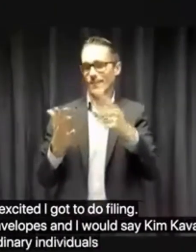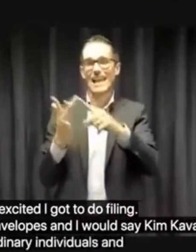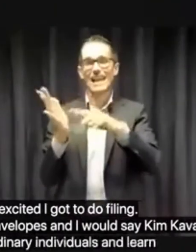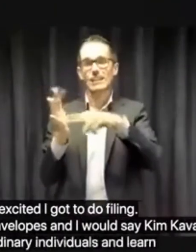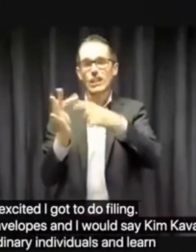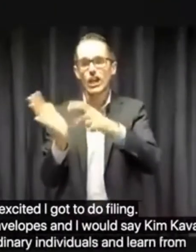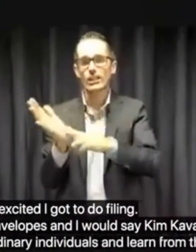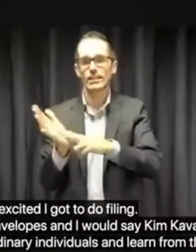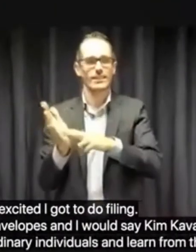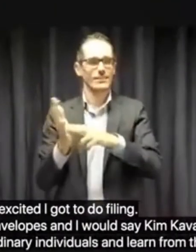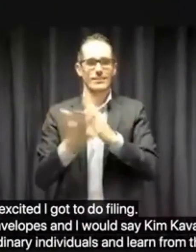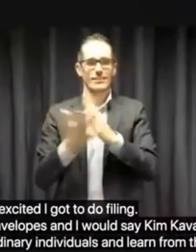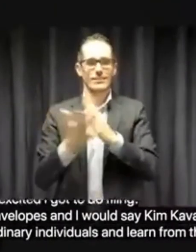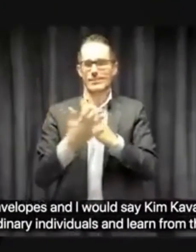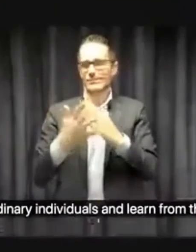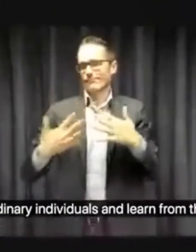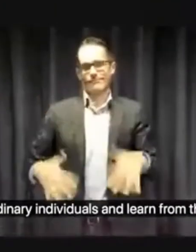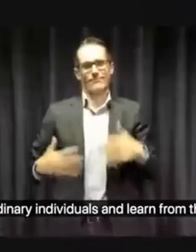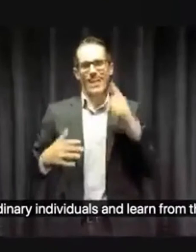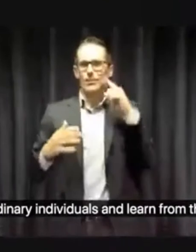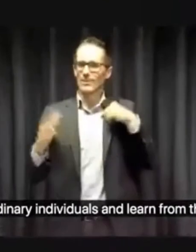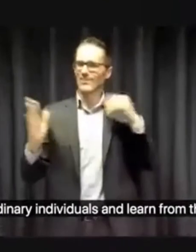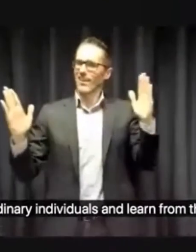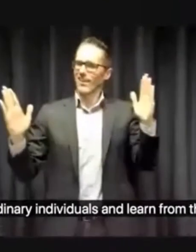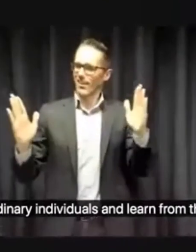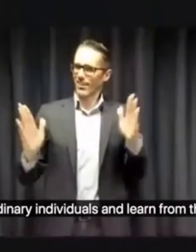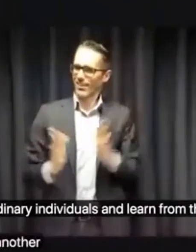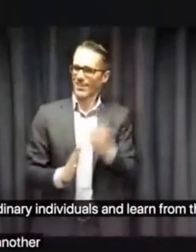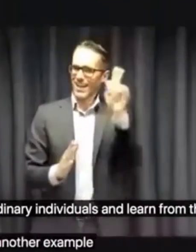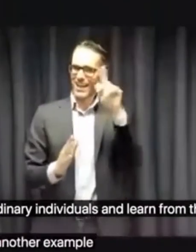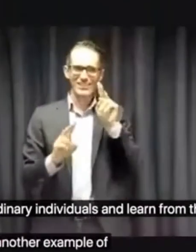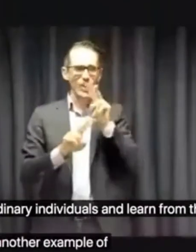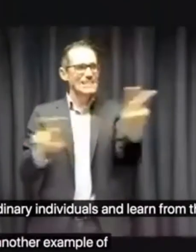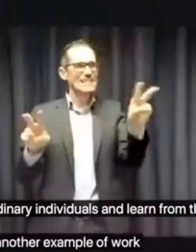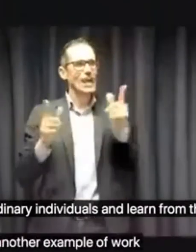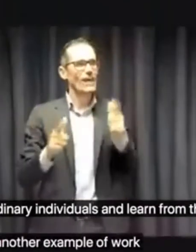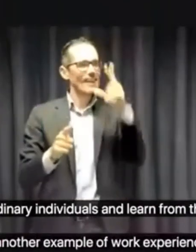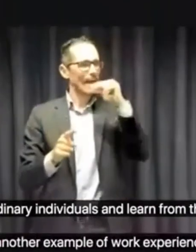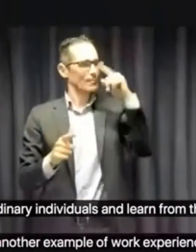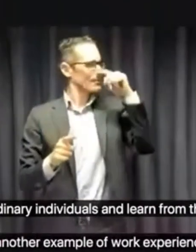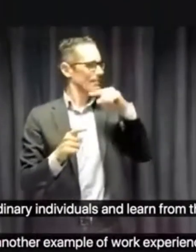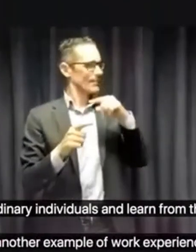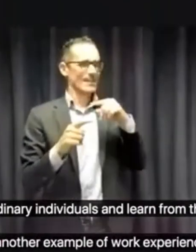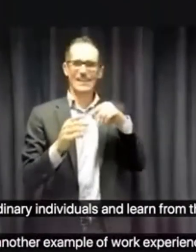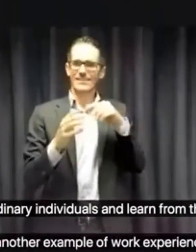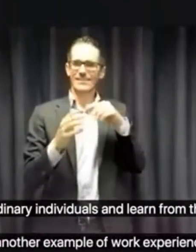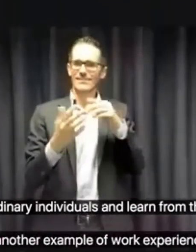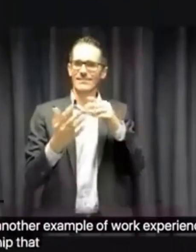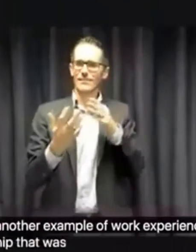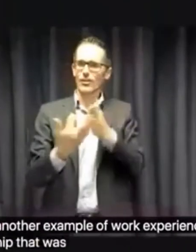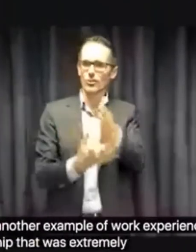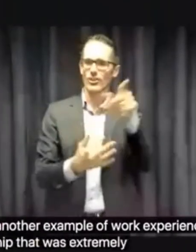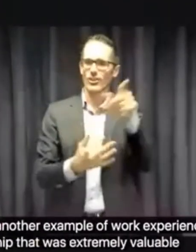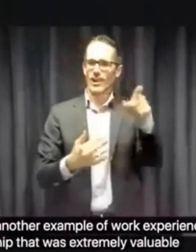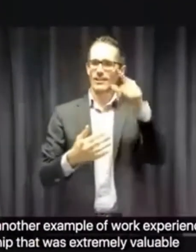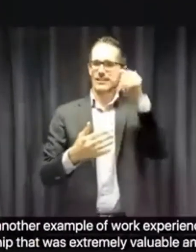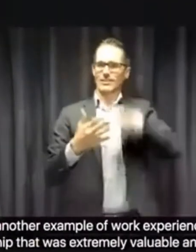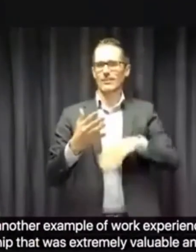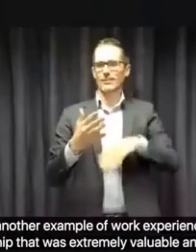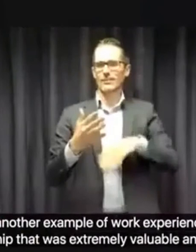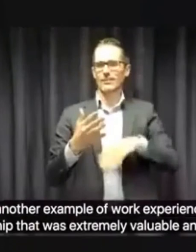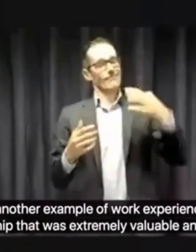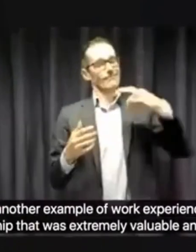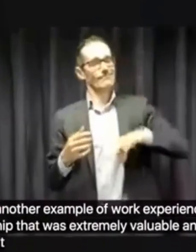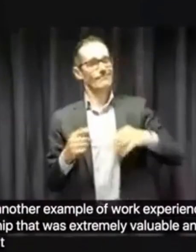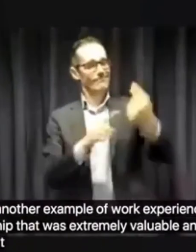of work experience or internship that was extremely valuable. And I think we don't see as much as those on offer now or young people